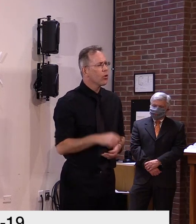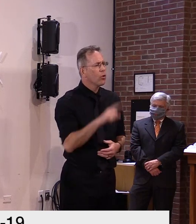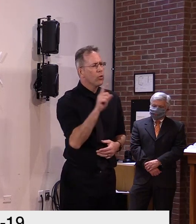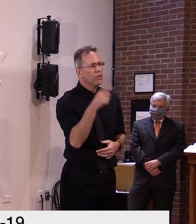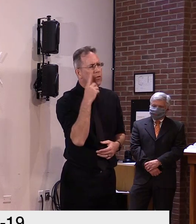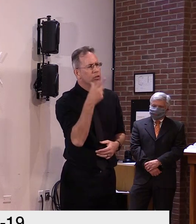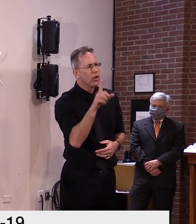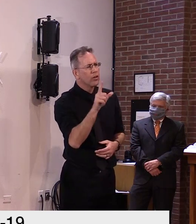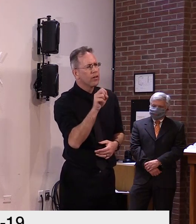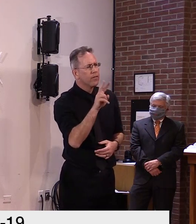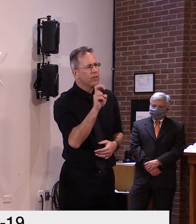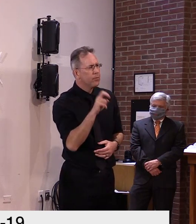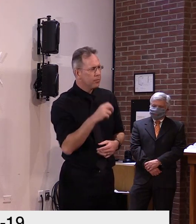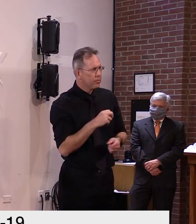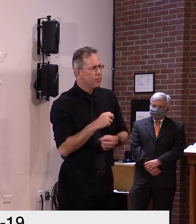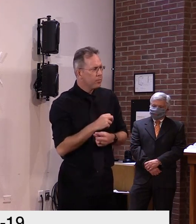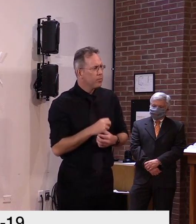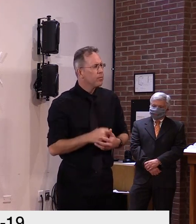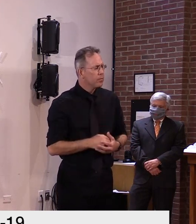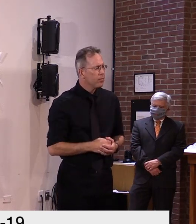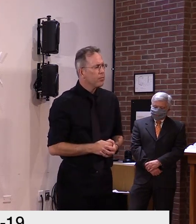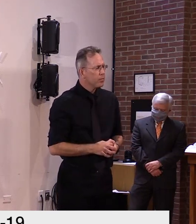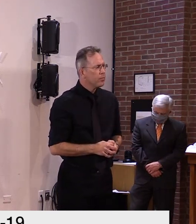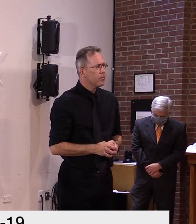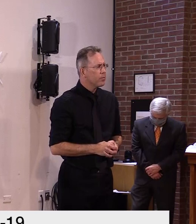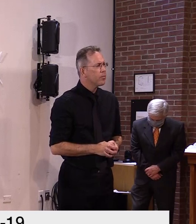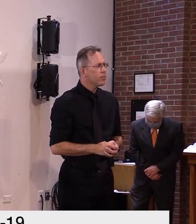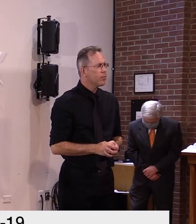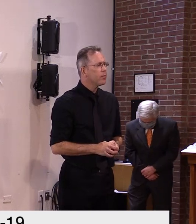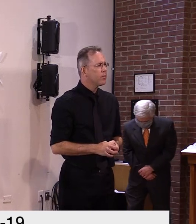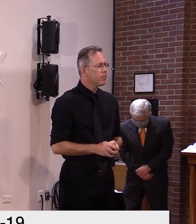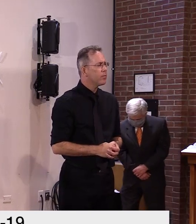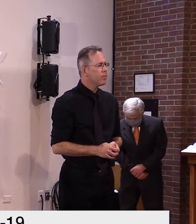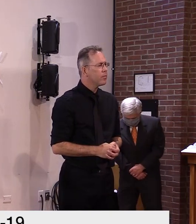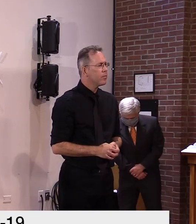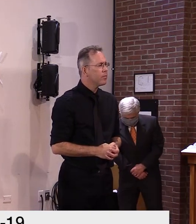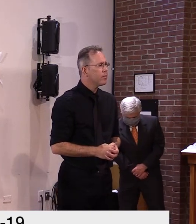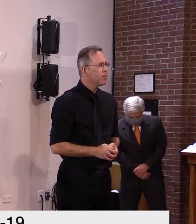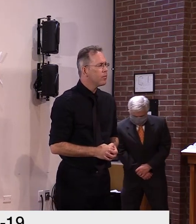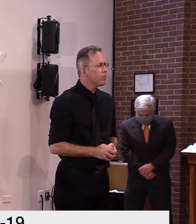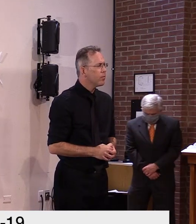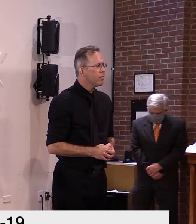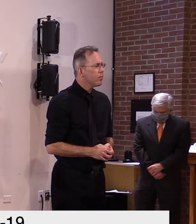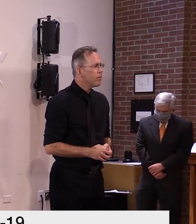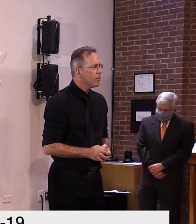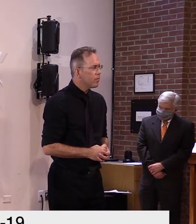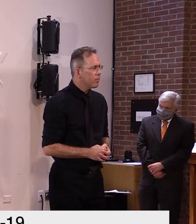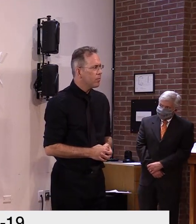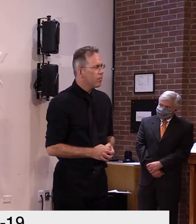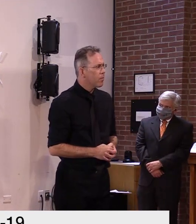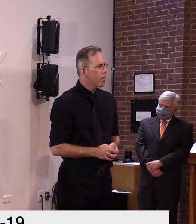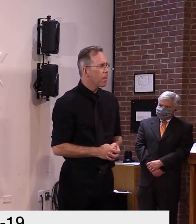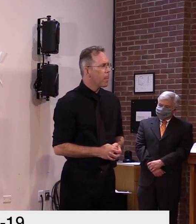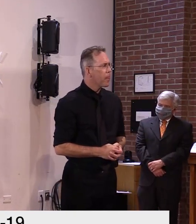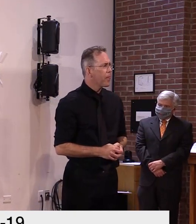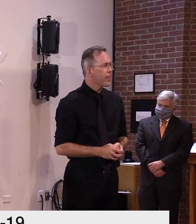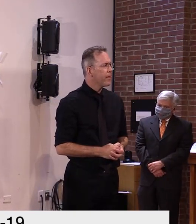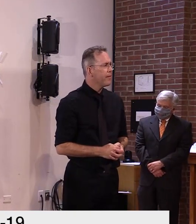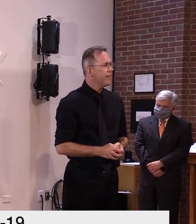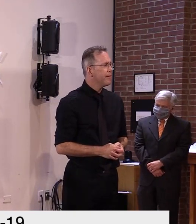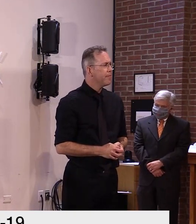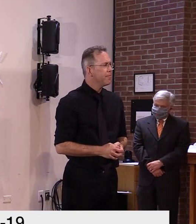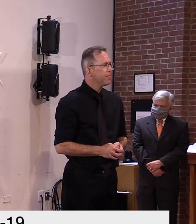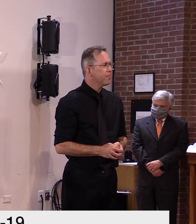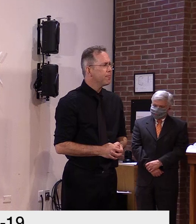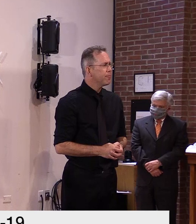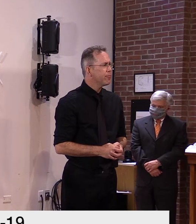hockey community. Do you know at this point the breakdown of cases among adults versus youth,